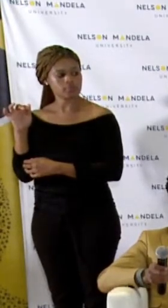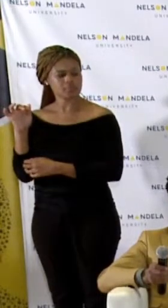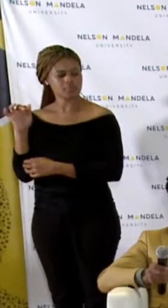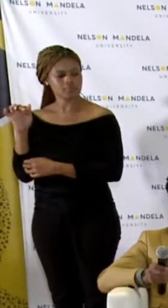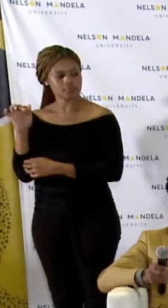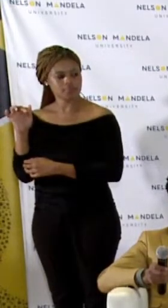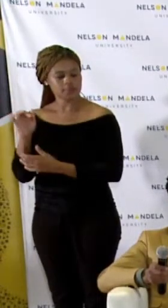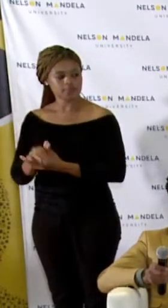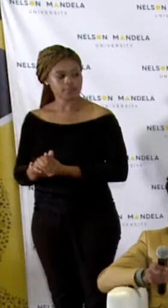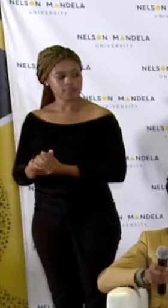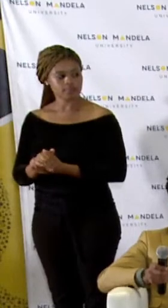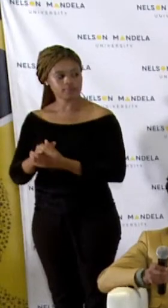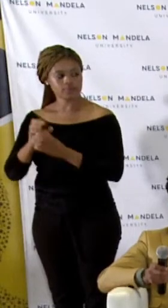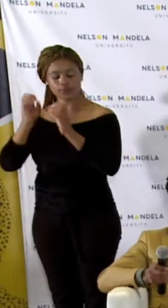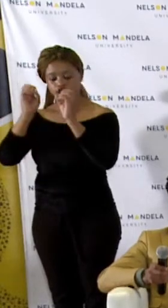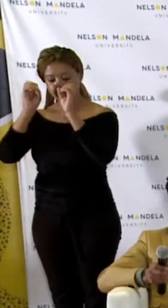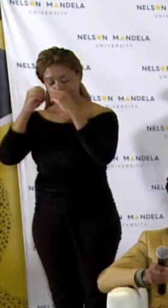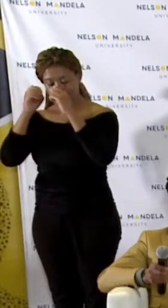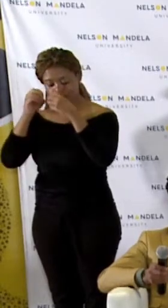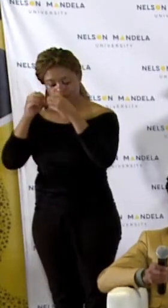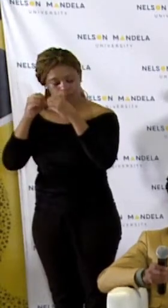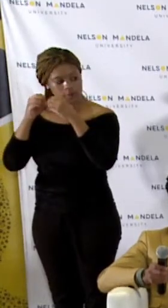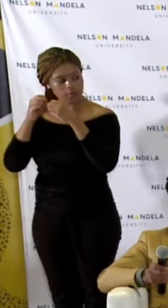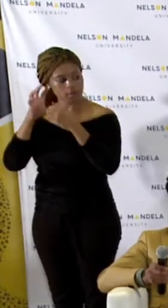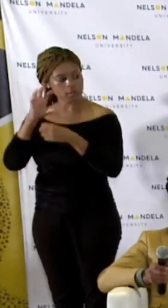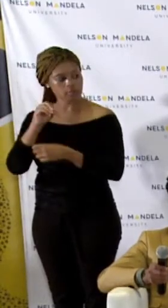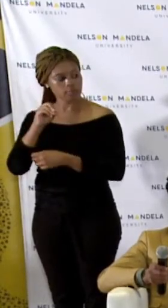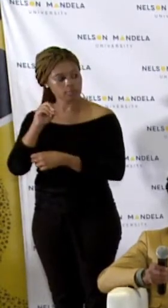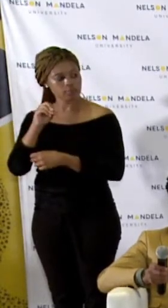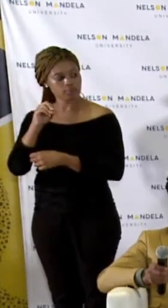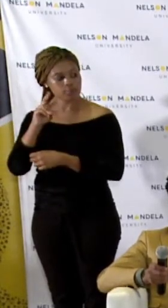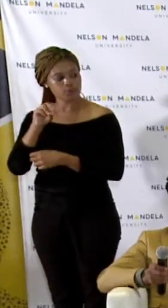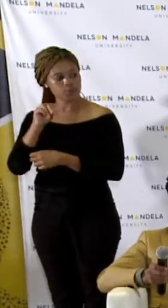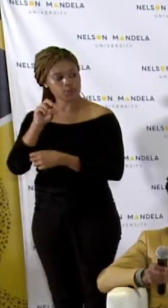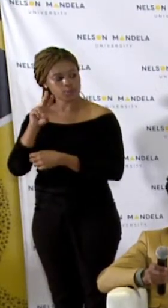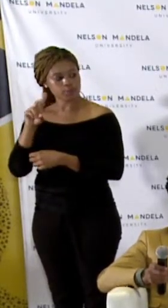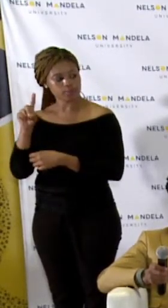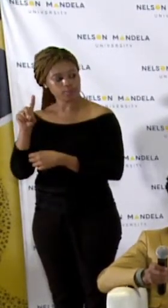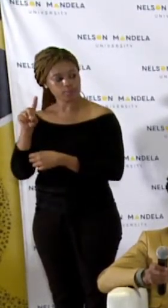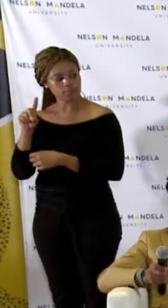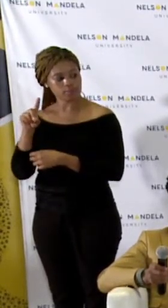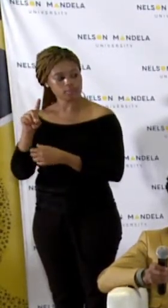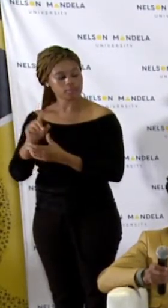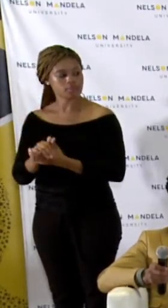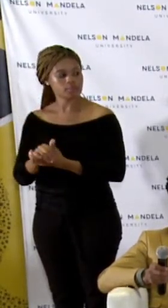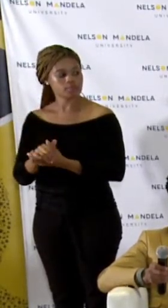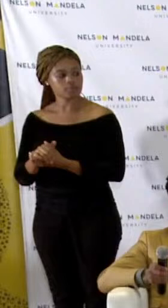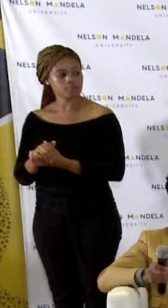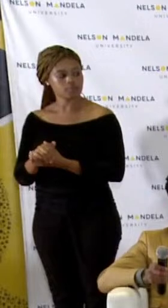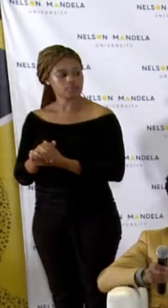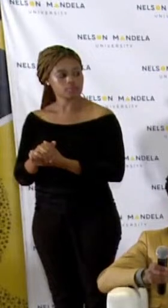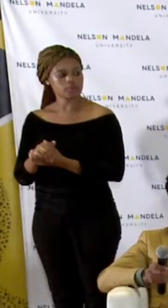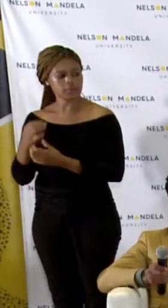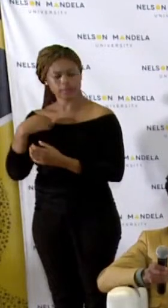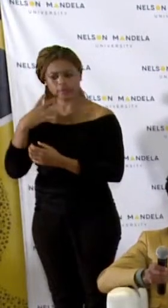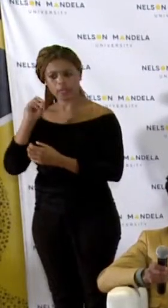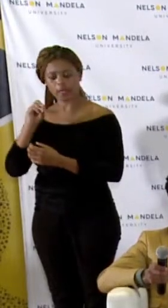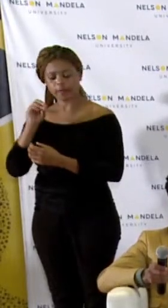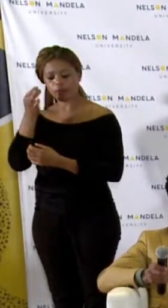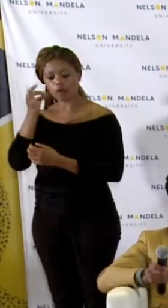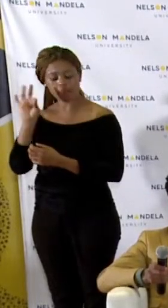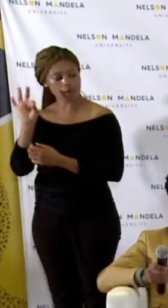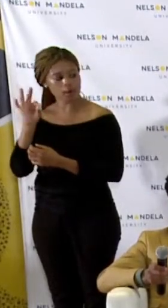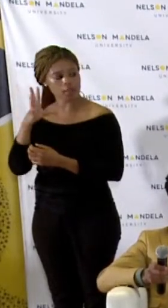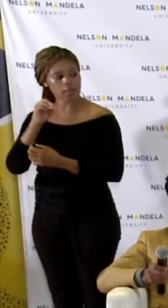fact, Google's 2021 revenues, if I have them correct here,